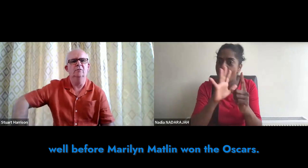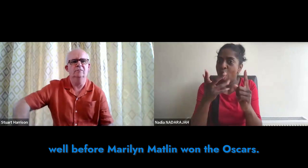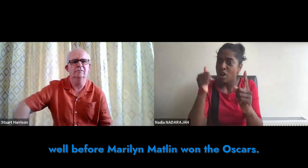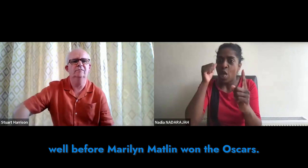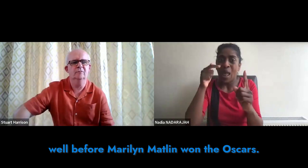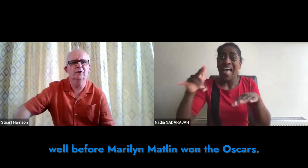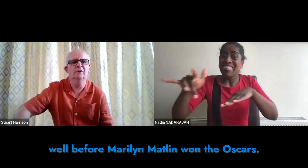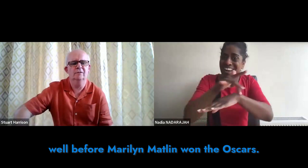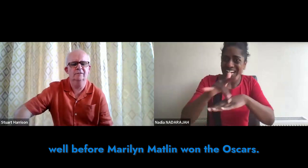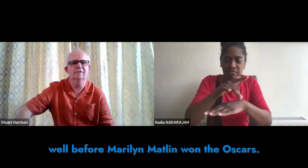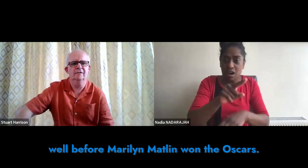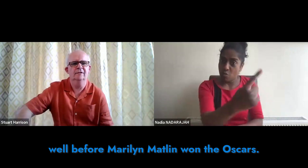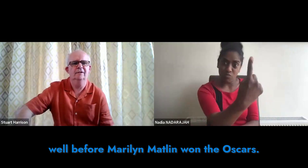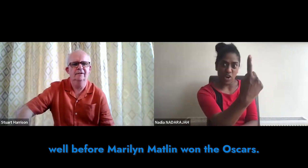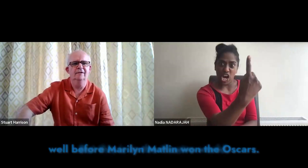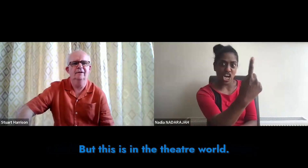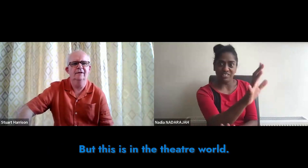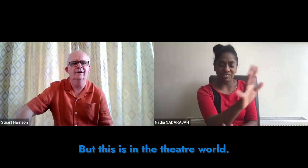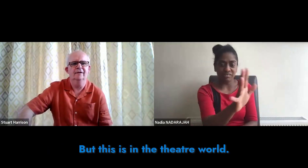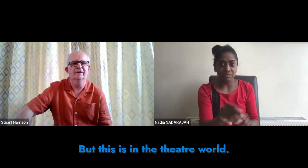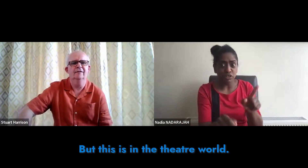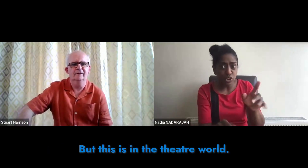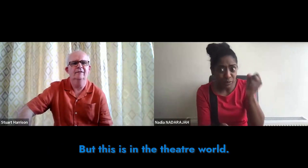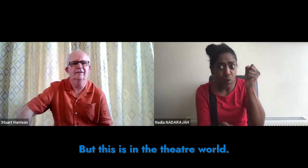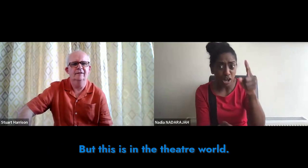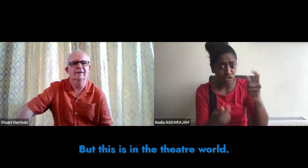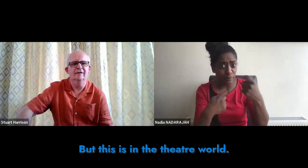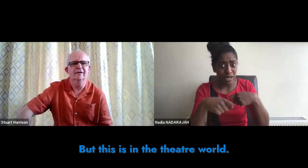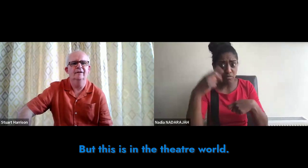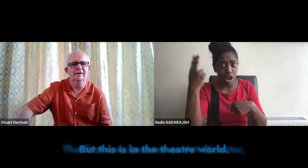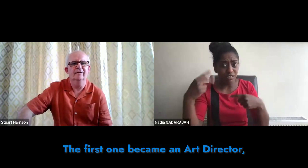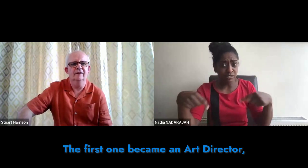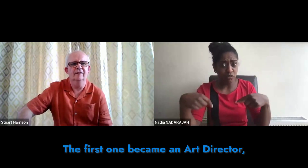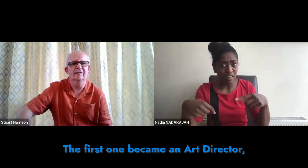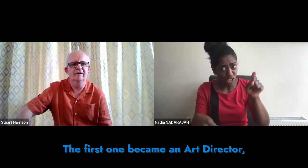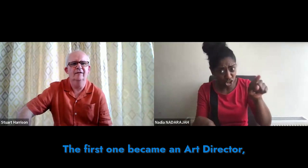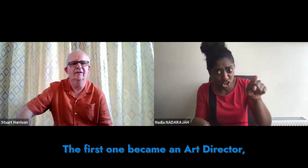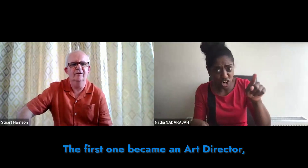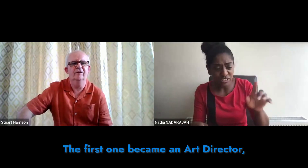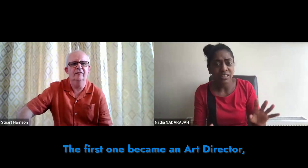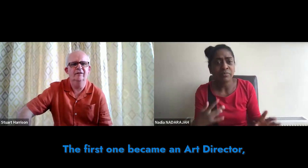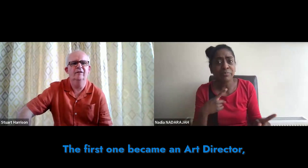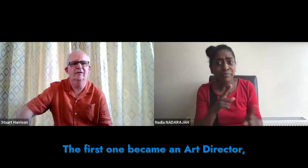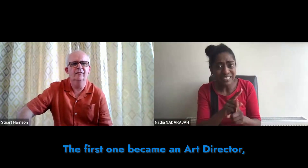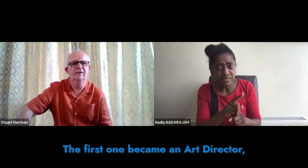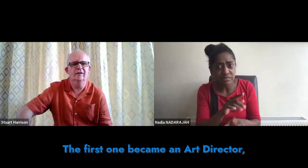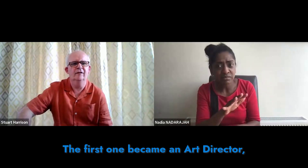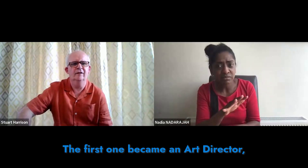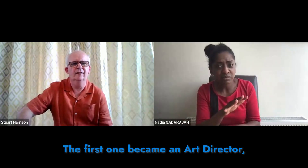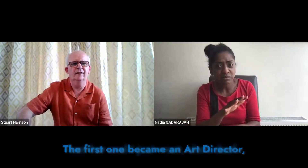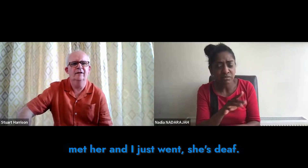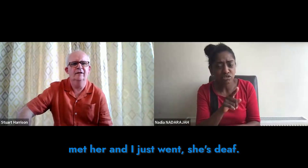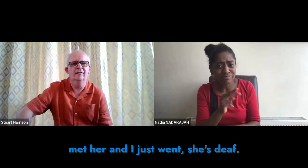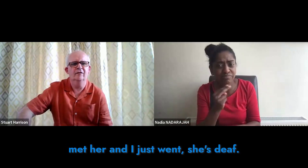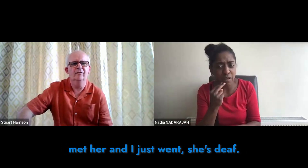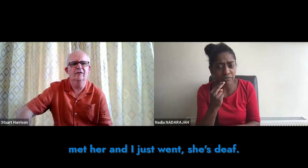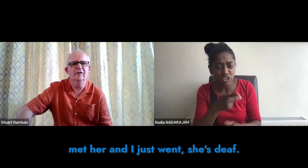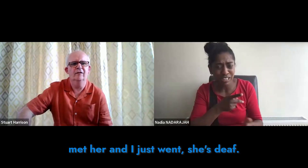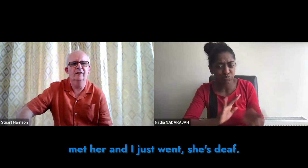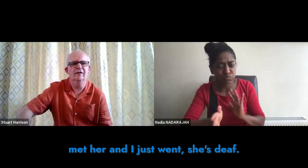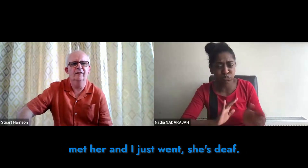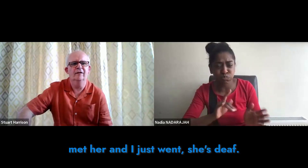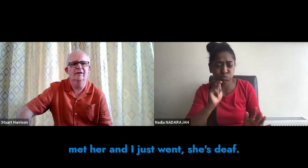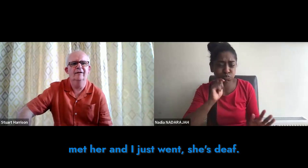Marilyn Matlin won the Oscars. But this is in the theatre world. The first one became an art director, met